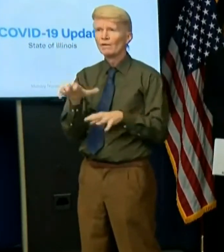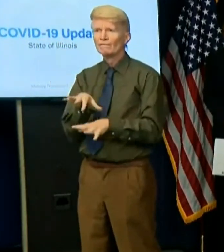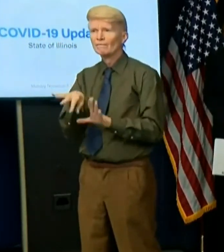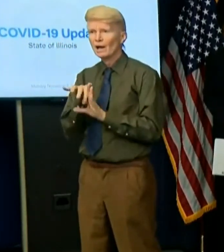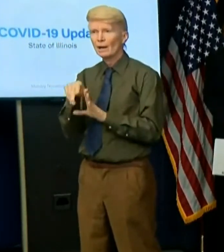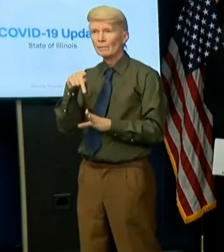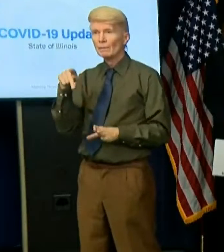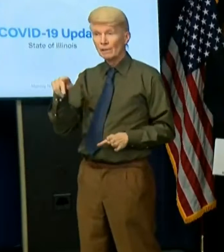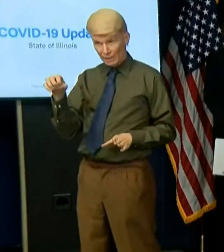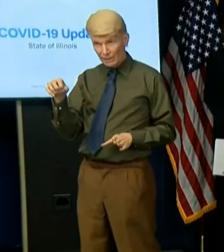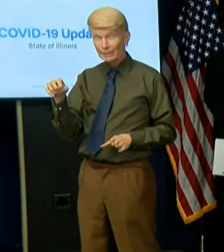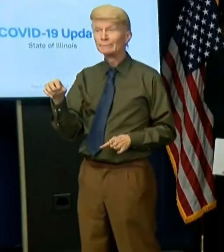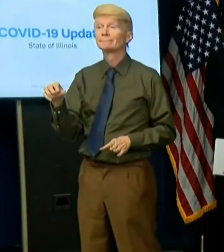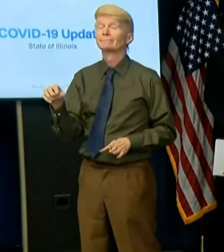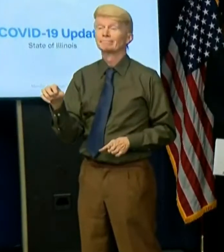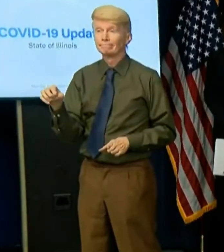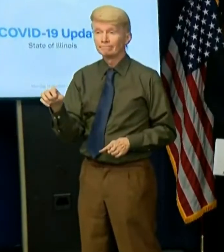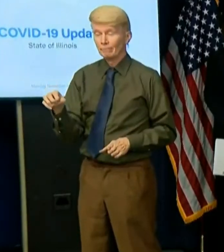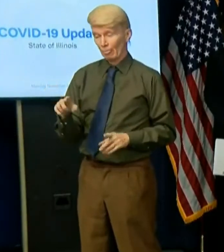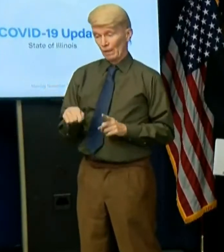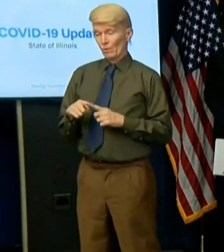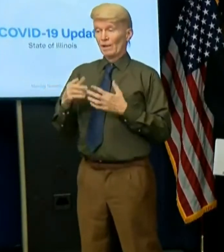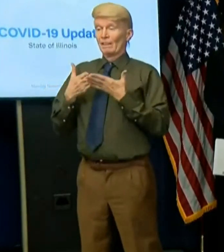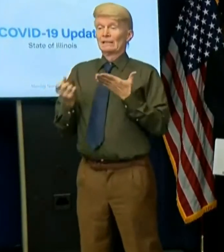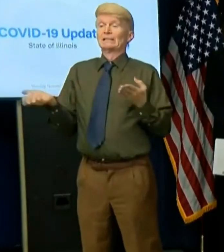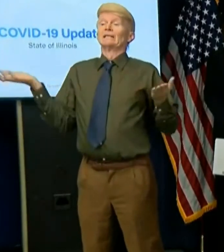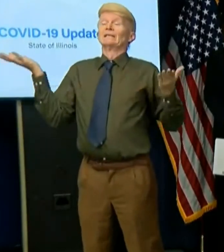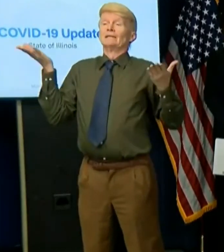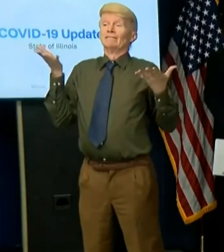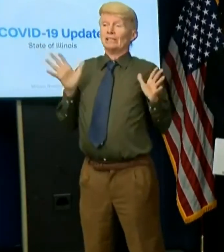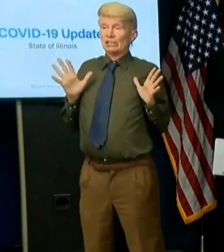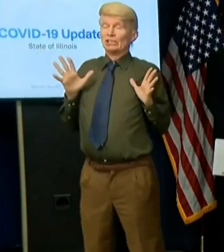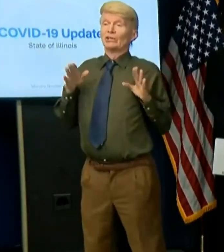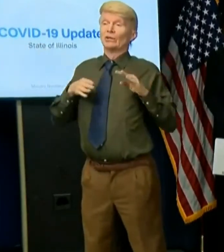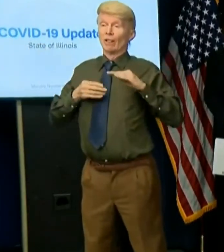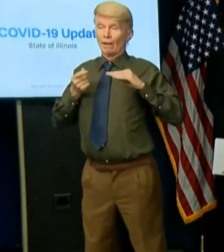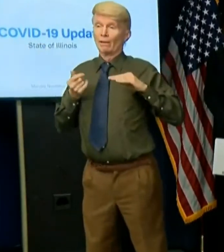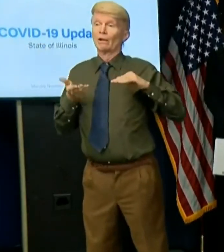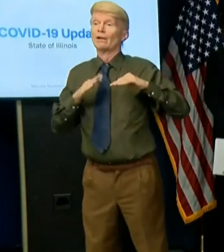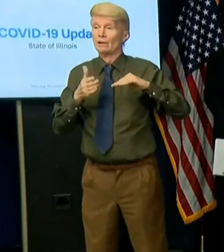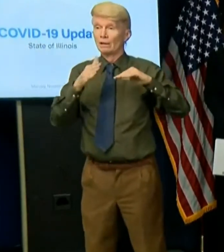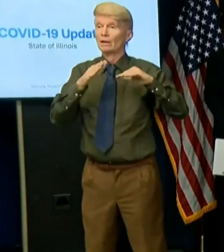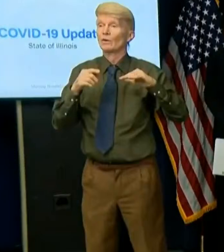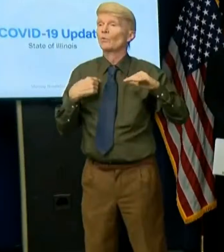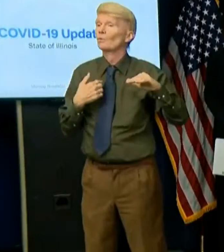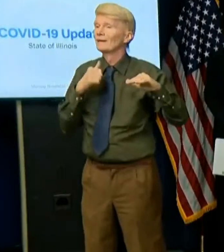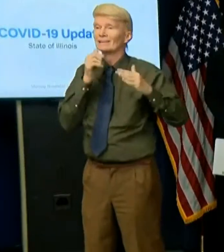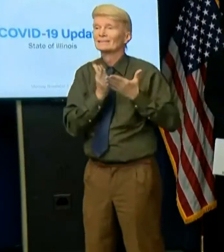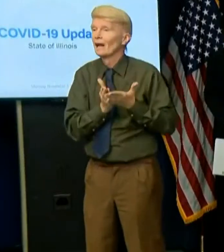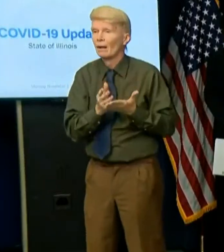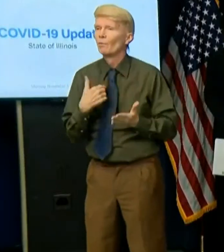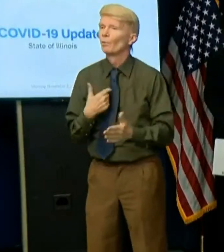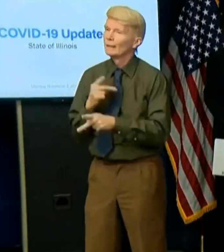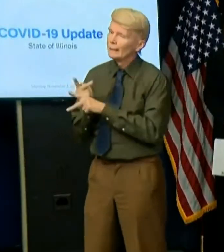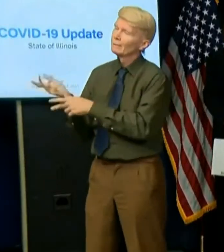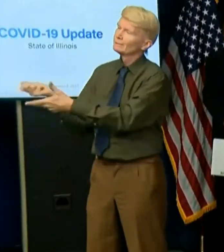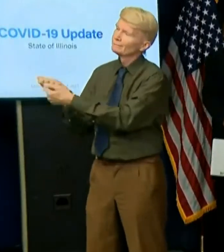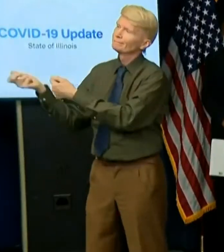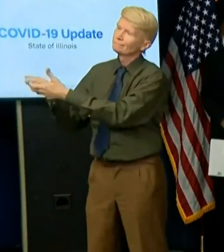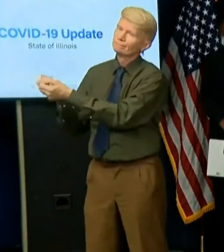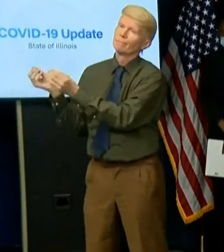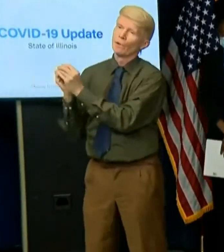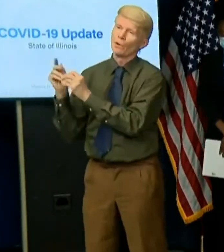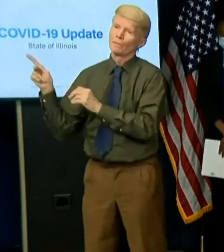We didn't stop when things subsided. We continued to amass a stockpile because we were